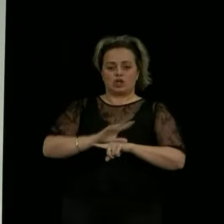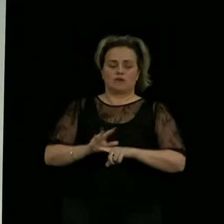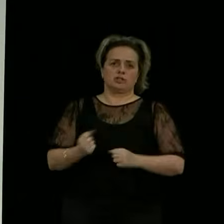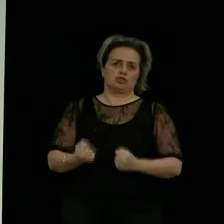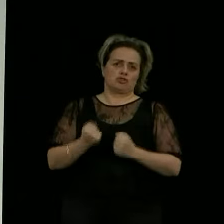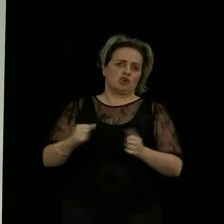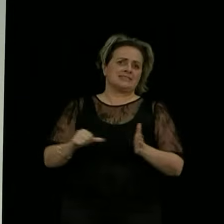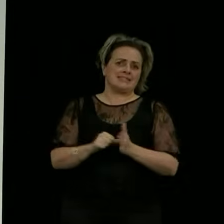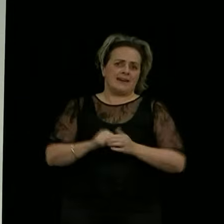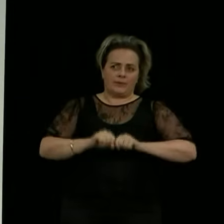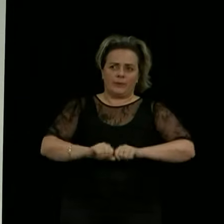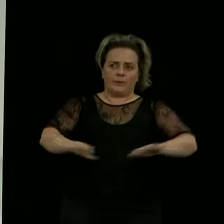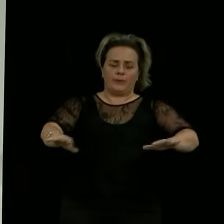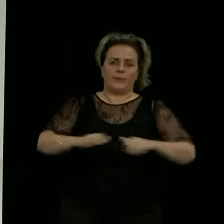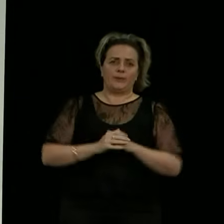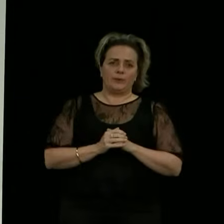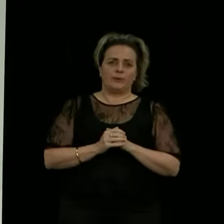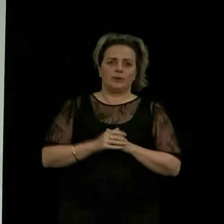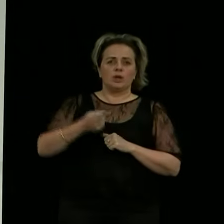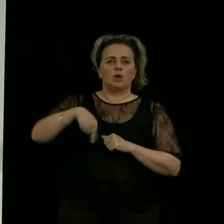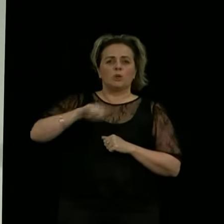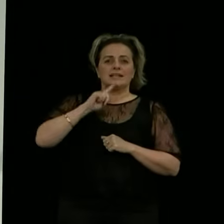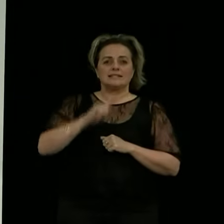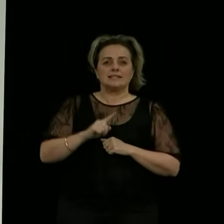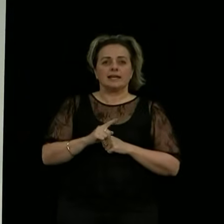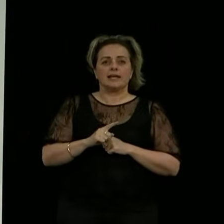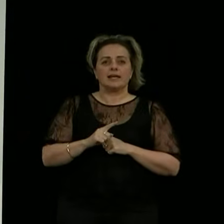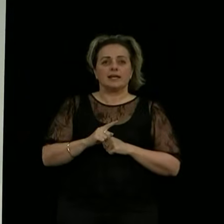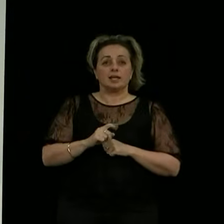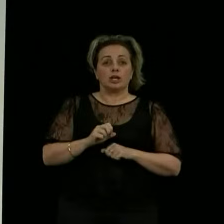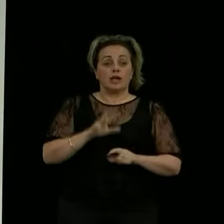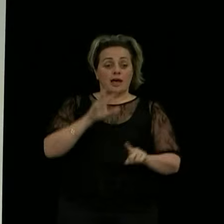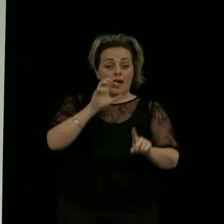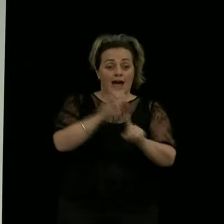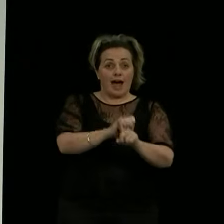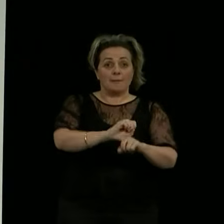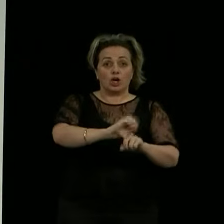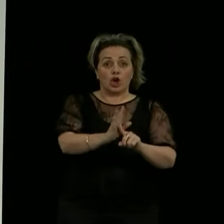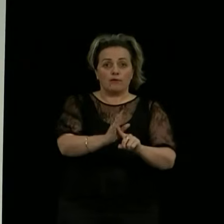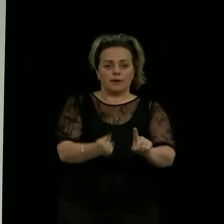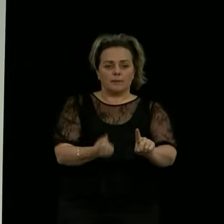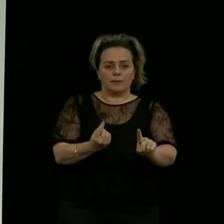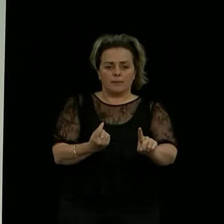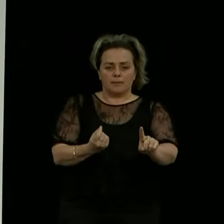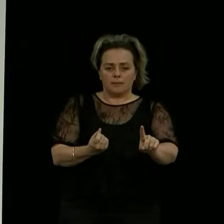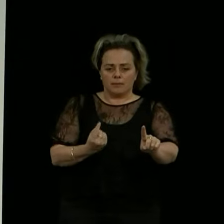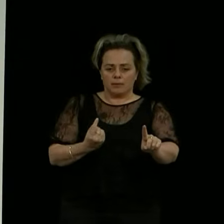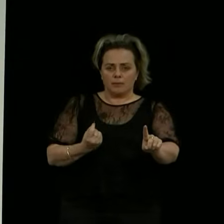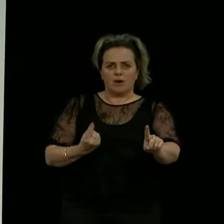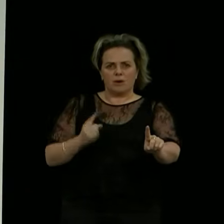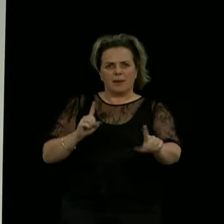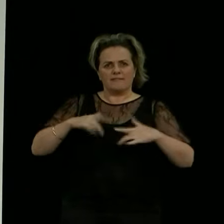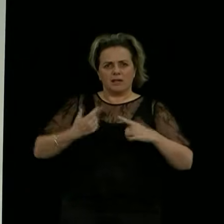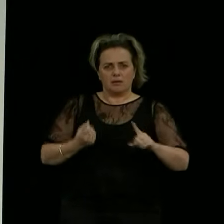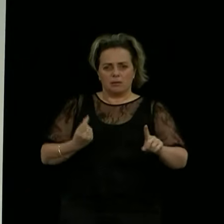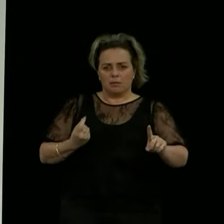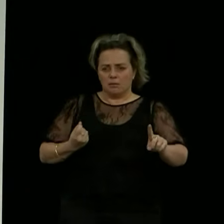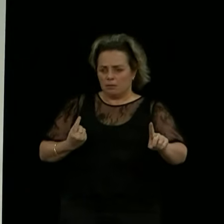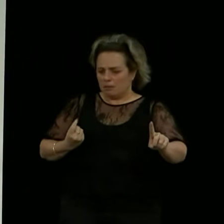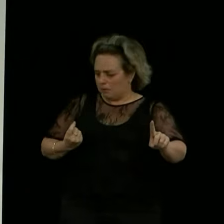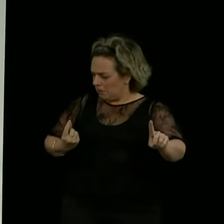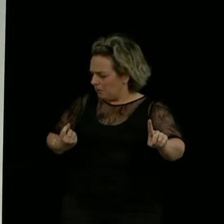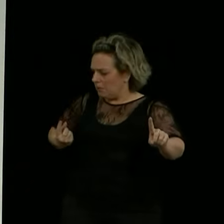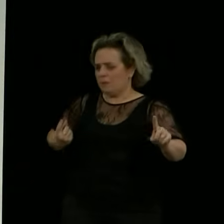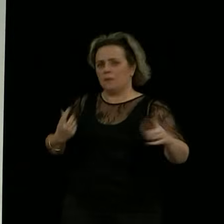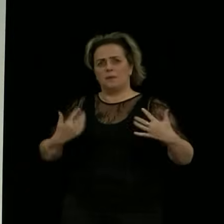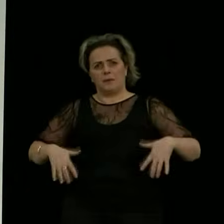faced. What we have called a long tail feels more like a tentacle that has been incredibly hard to shake.